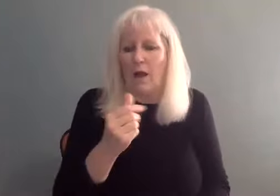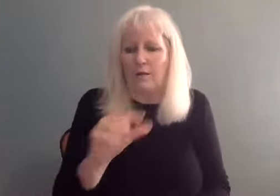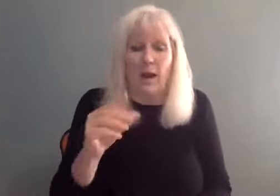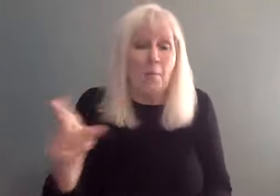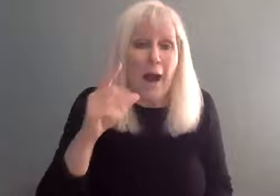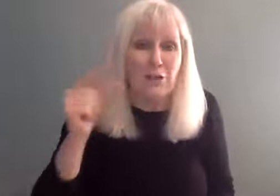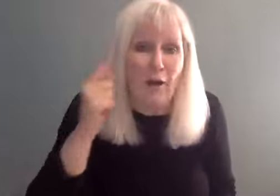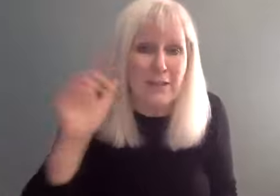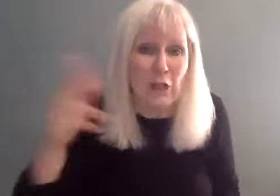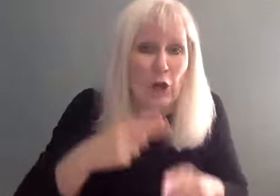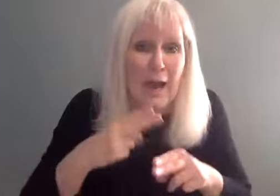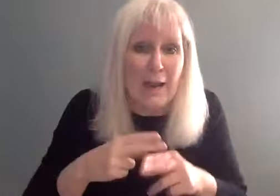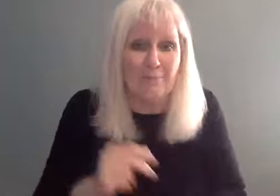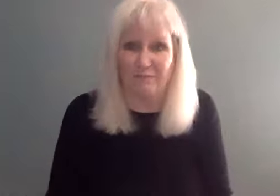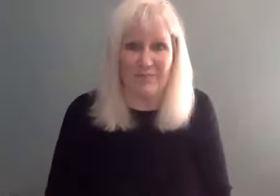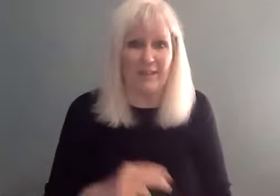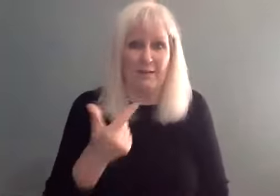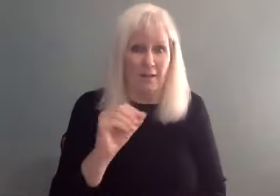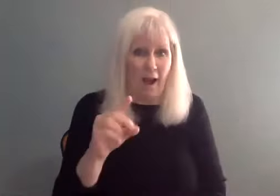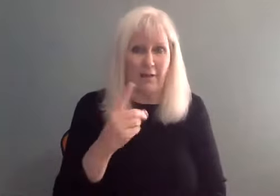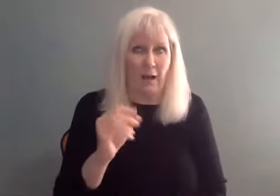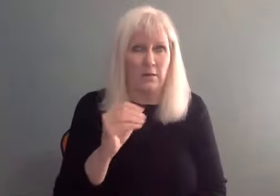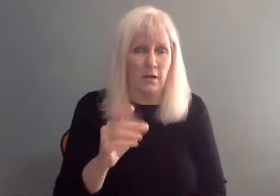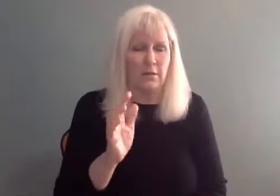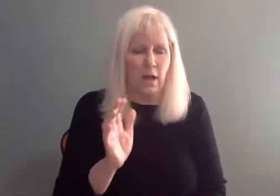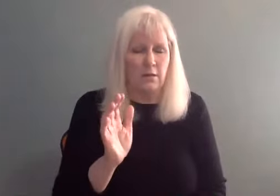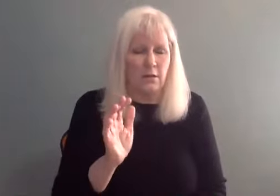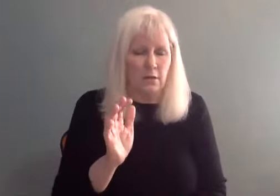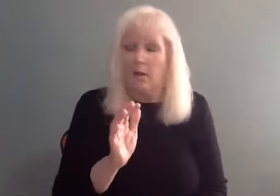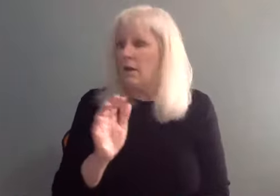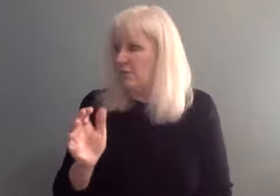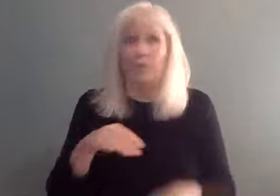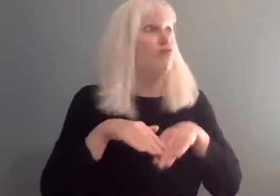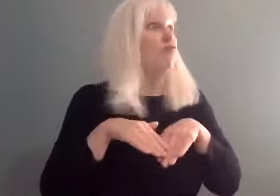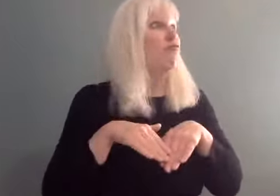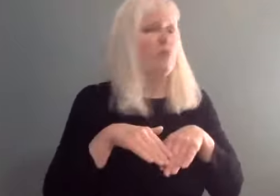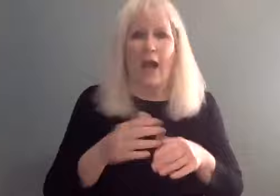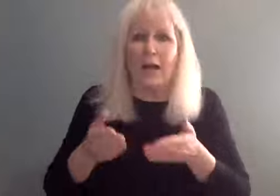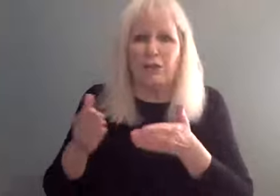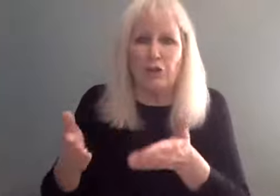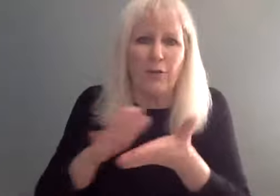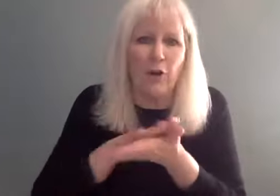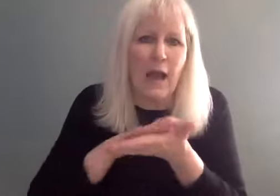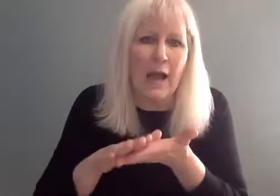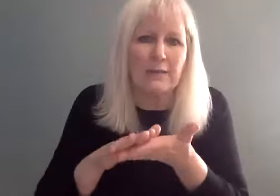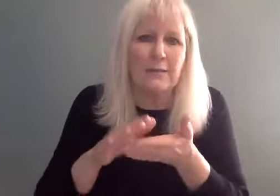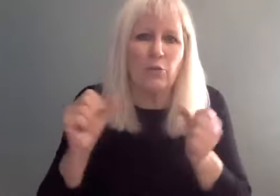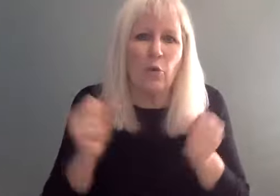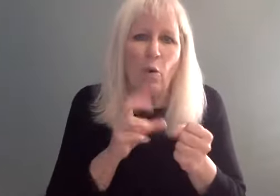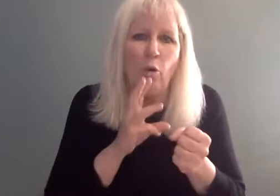will wait for me to serve her. I serve her. I serve my dog water, nice cold water in the morning after I talk to God